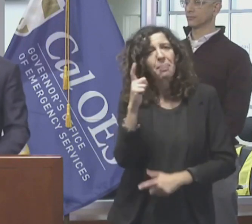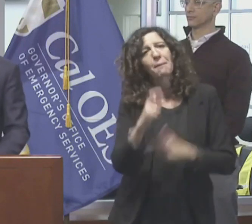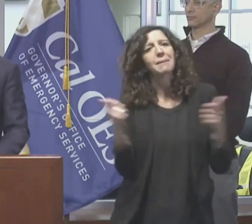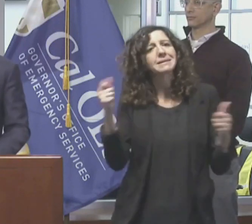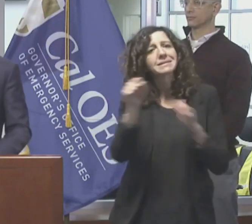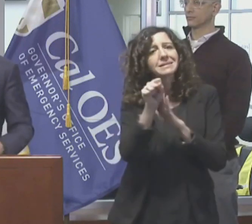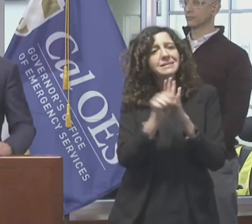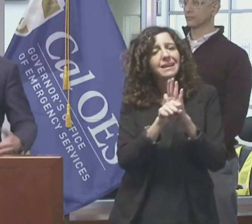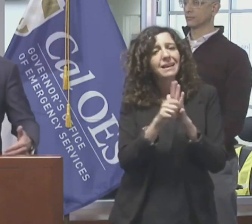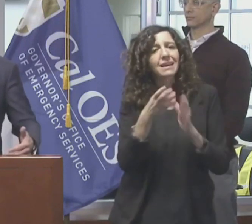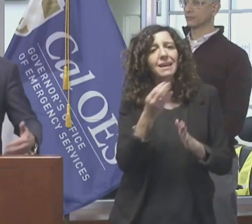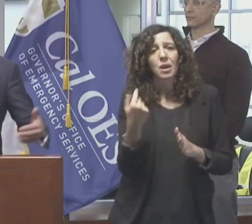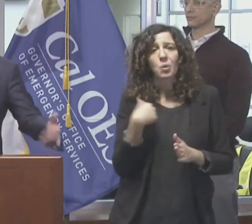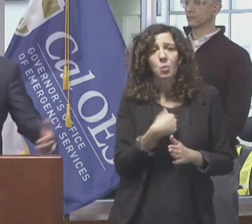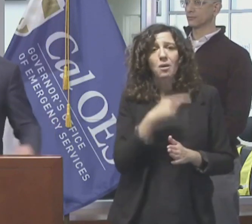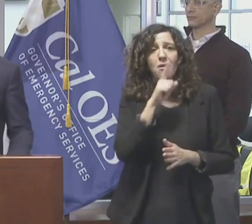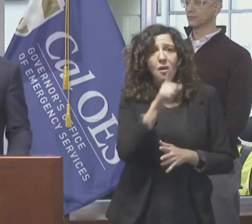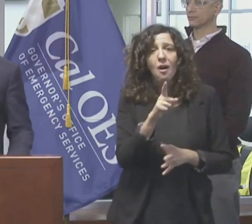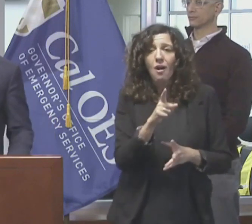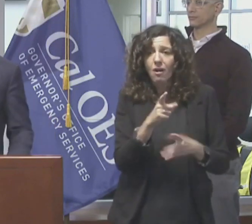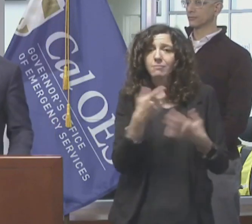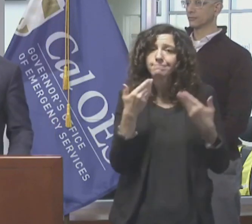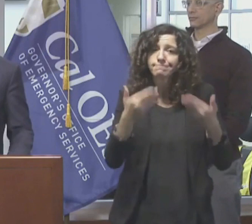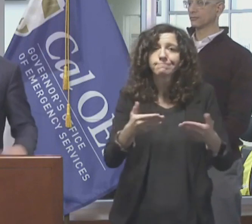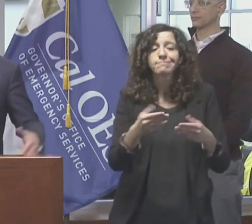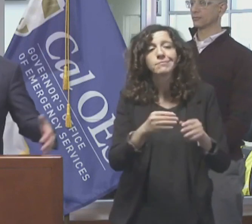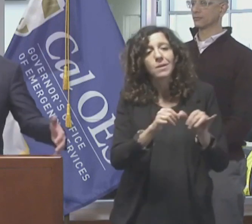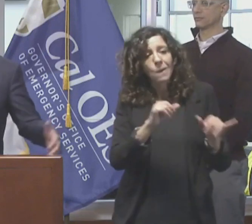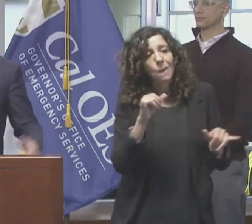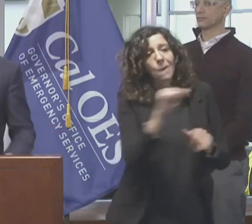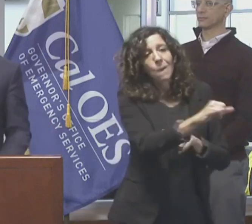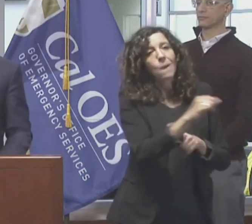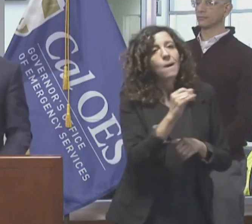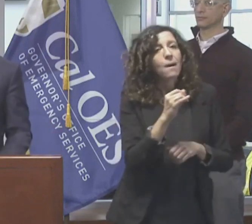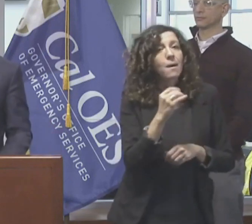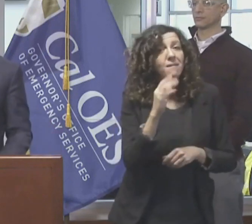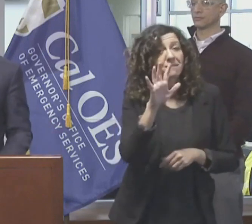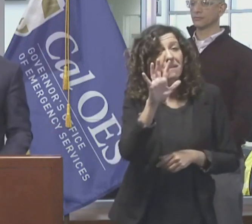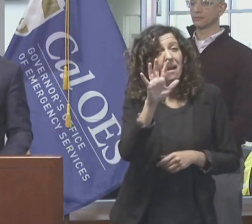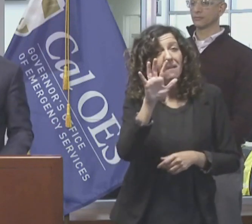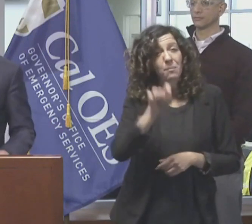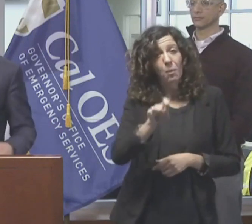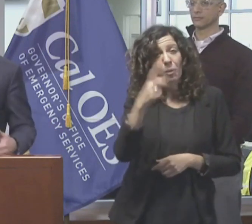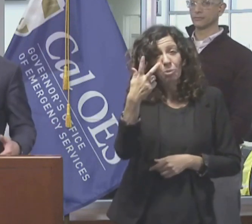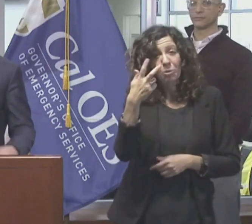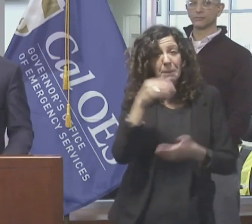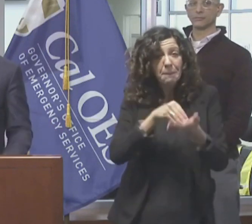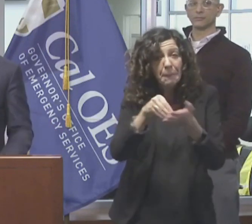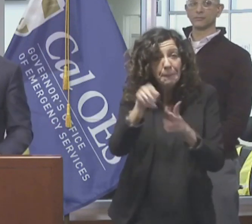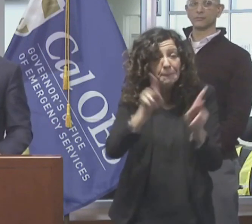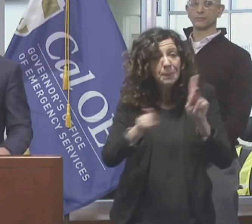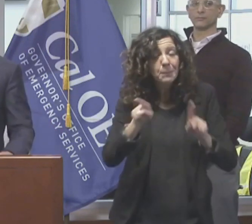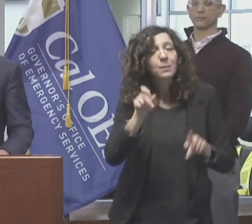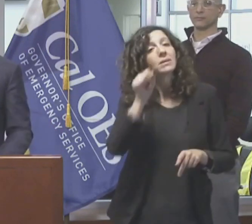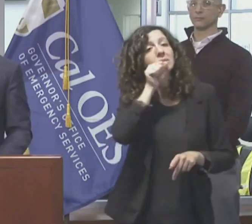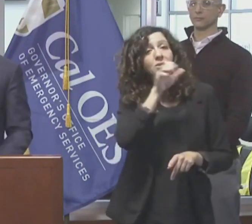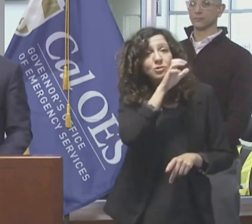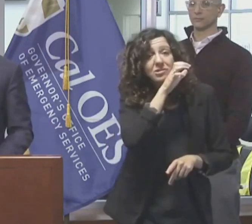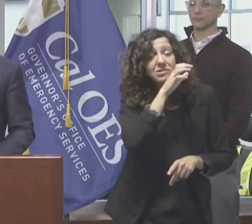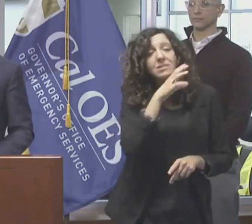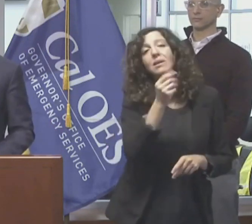we are, in essence, home isolating 5.3 million people, seniors, and those with